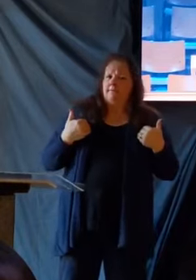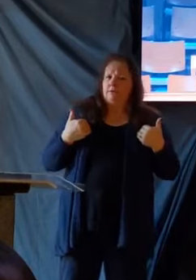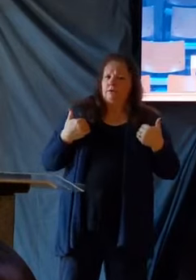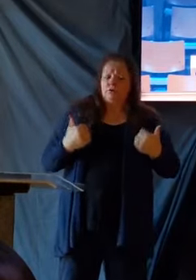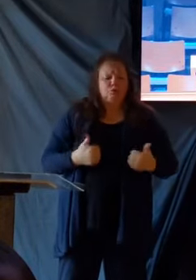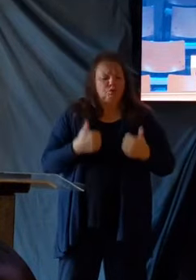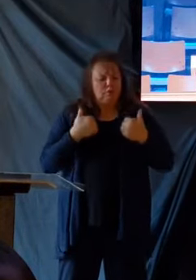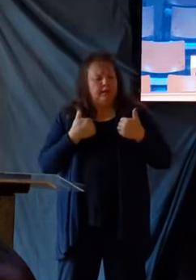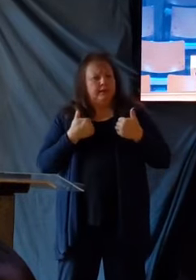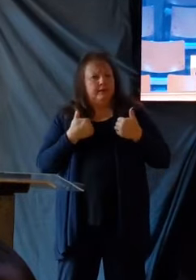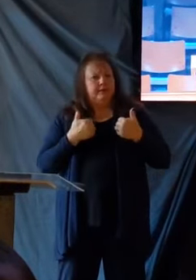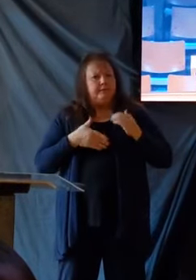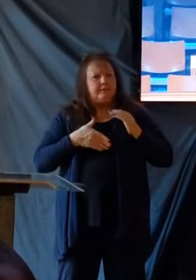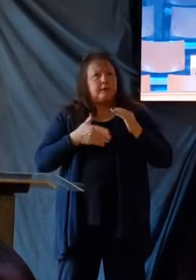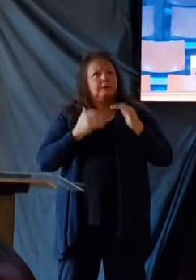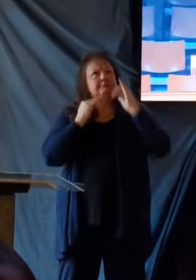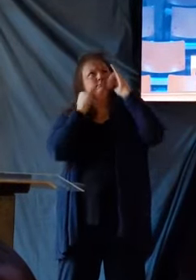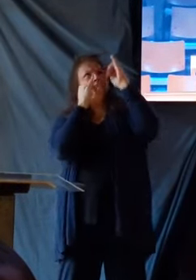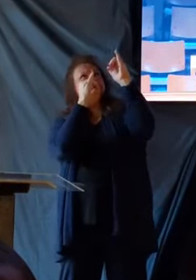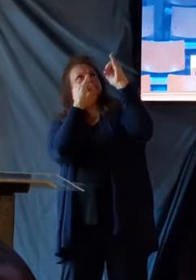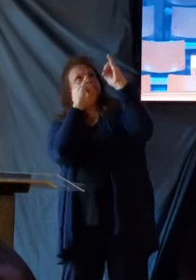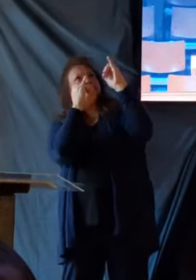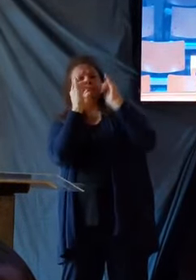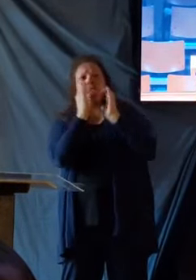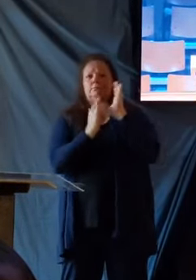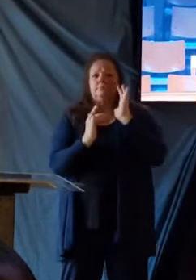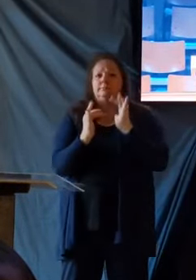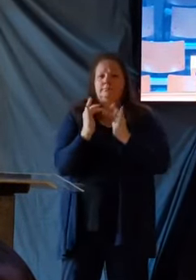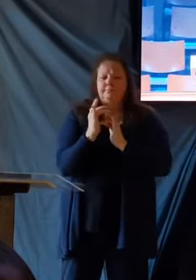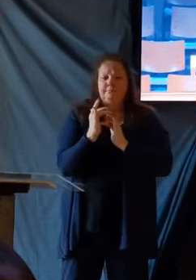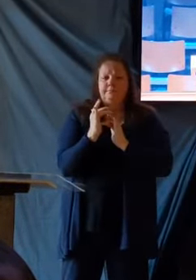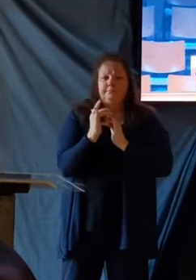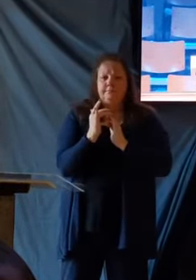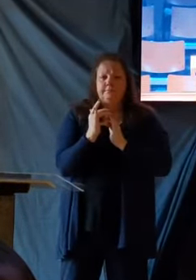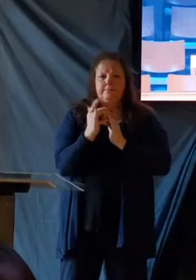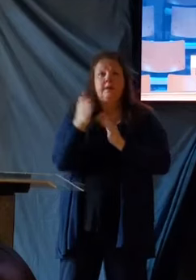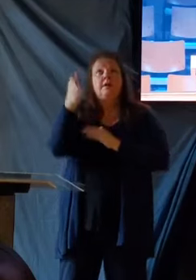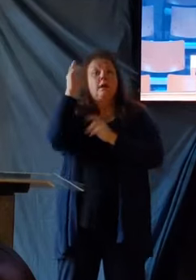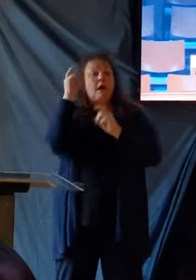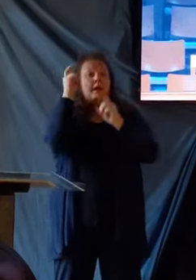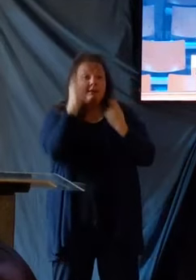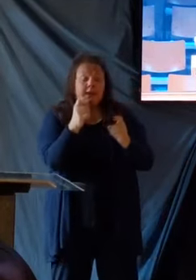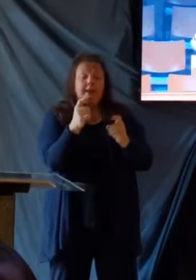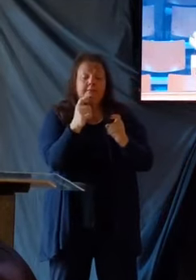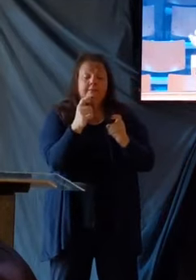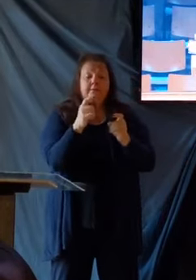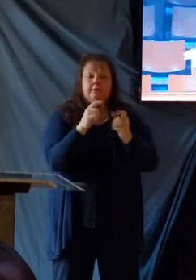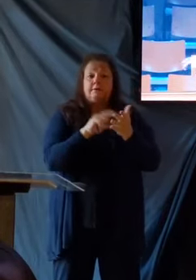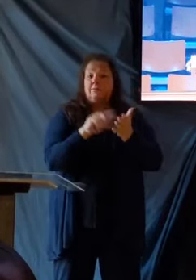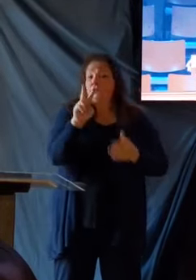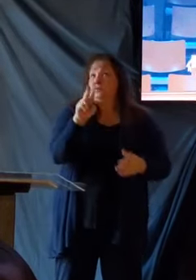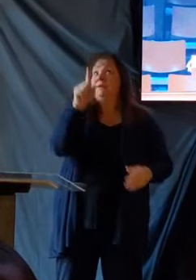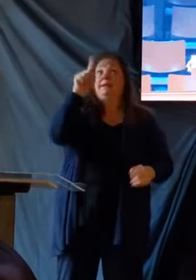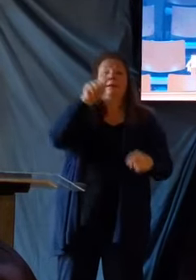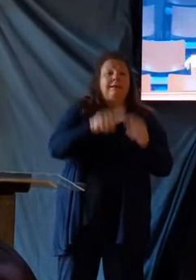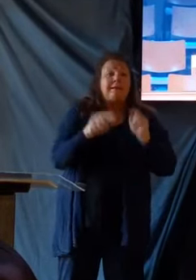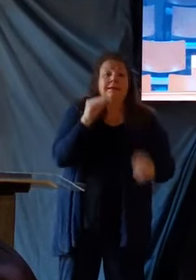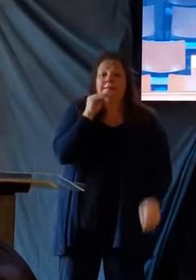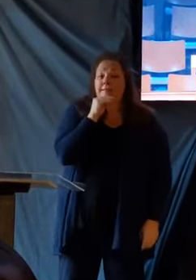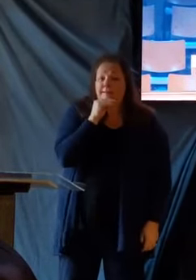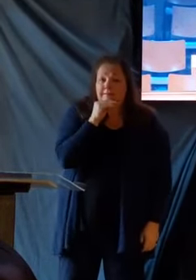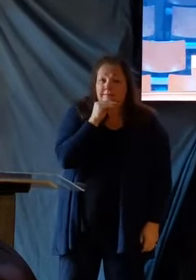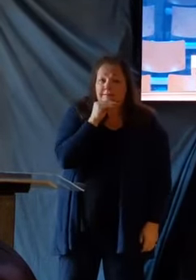live a life of godliness. And this is given by the God in verse 2 who cannot lie.